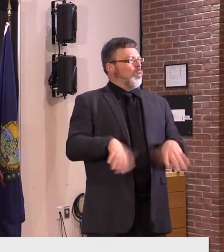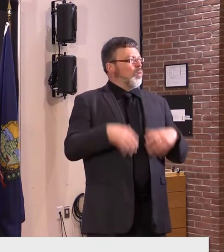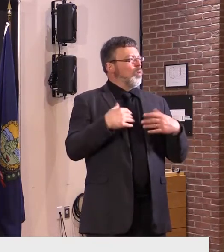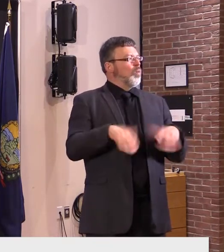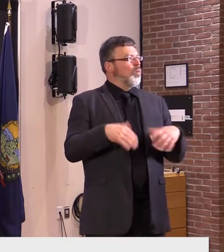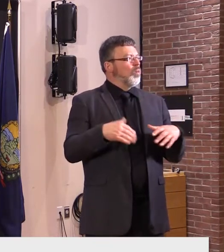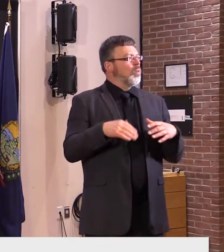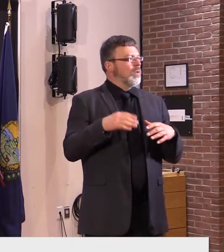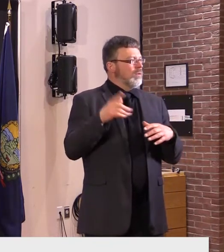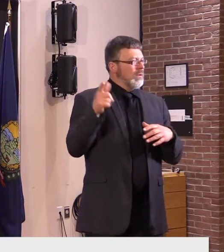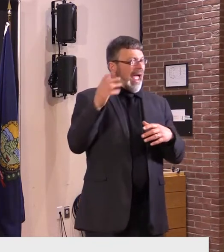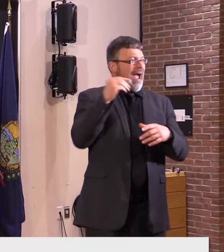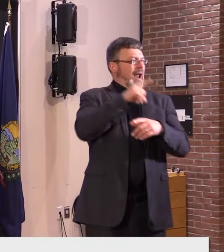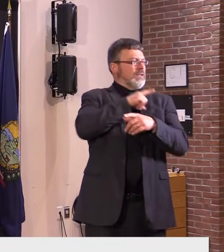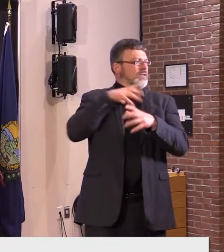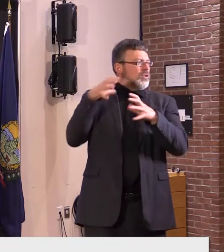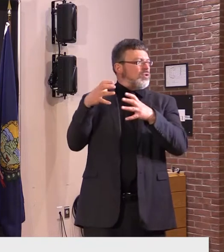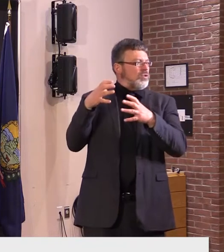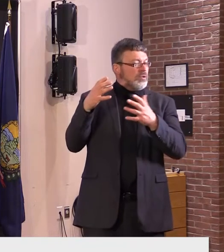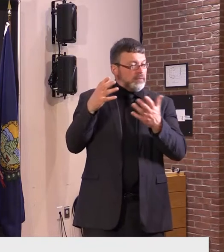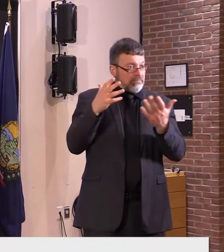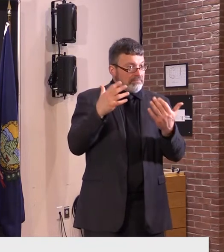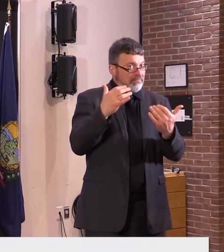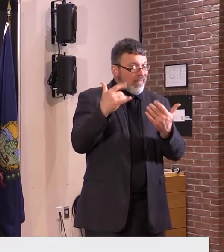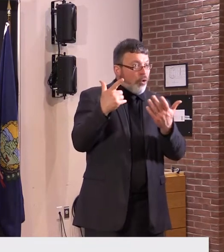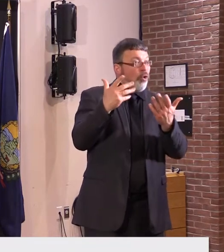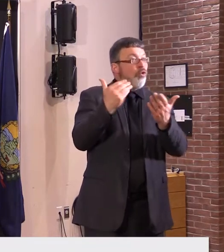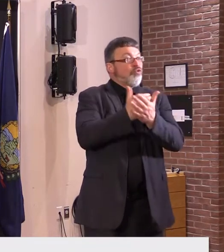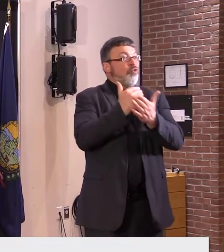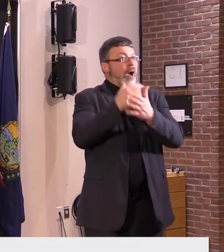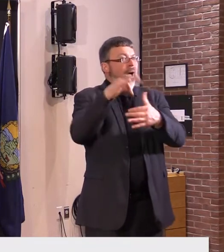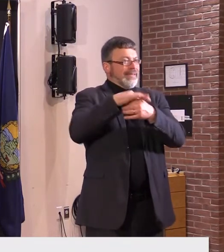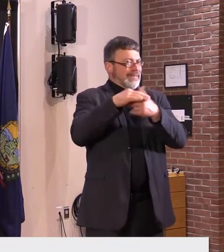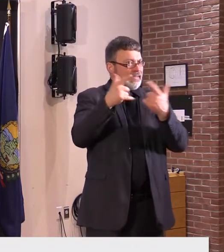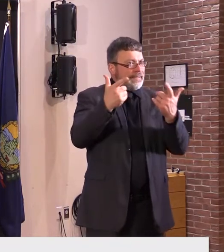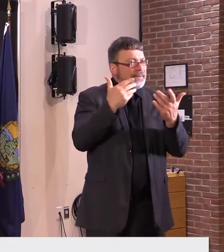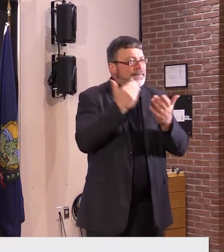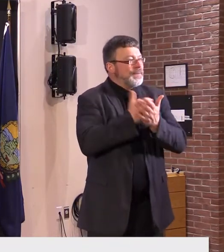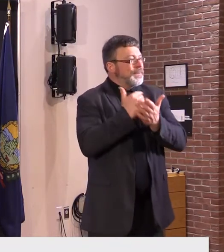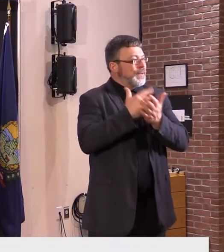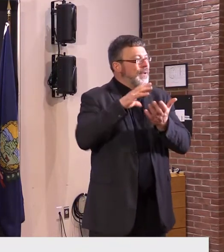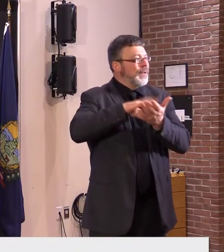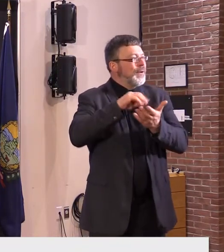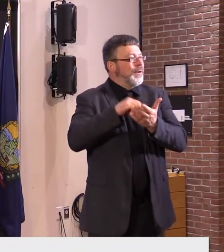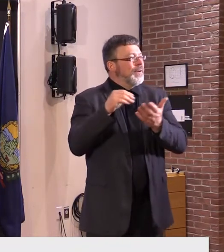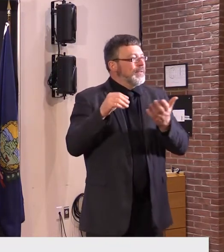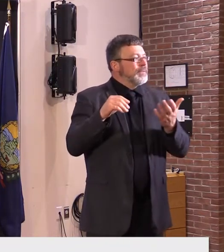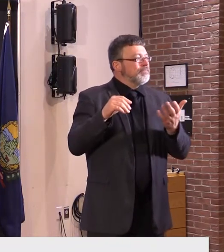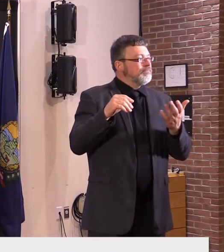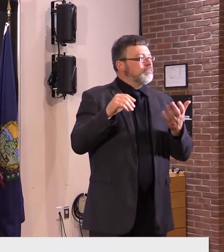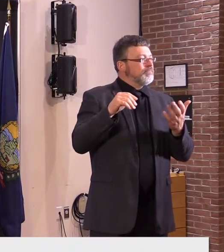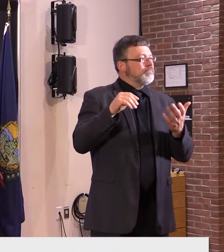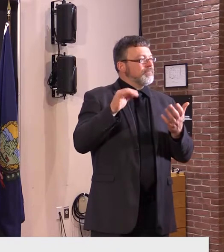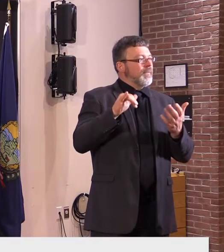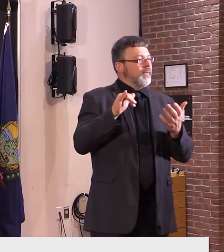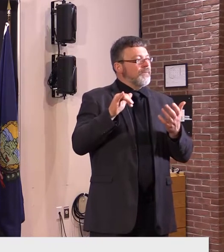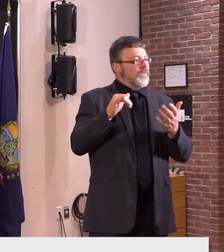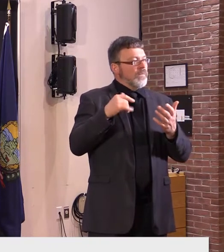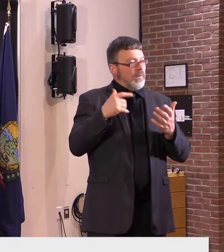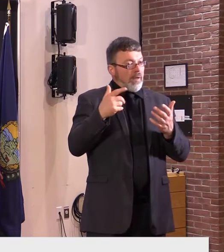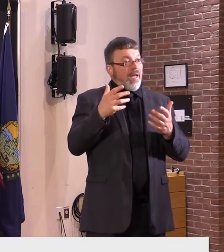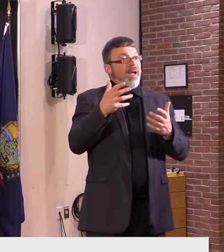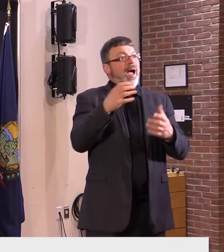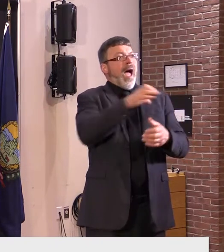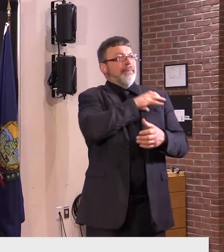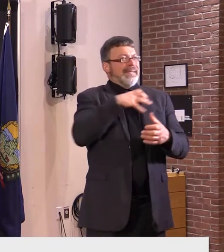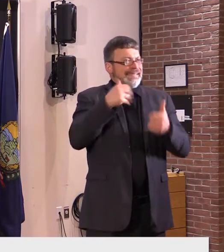the House as well are committee chairs. So this is going to be a sea change in many